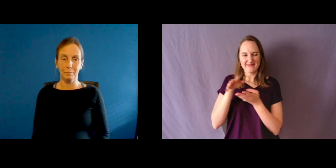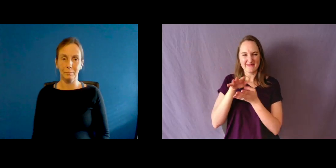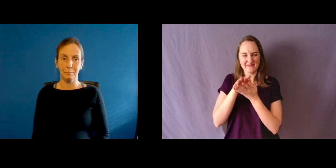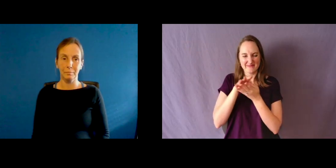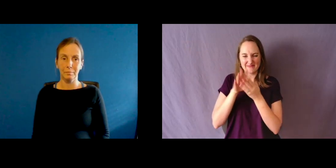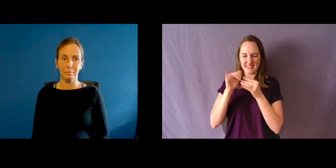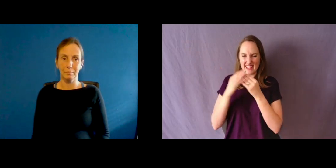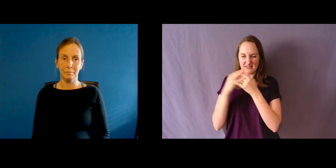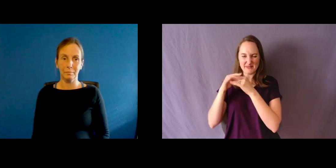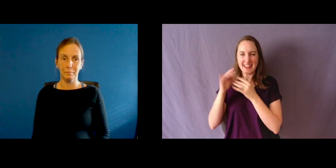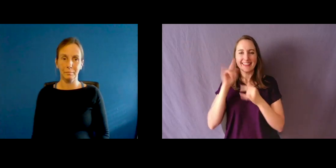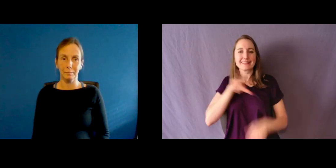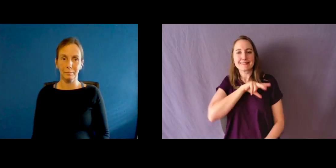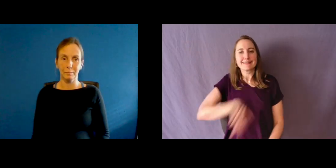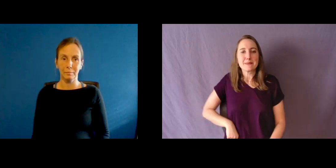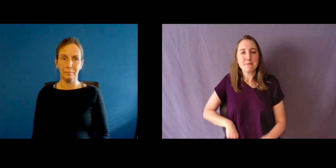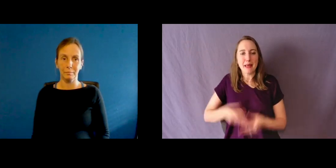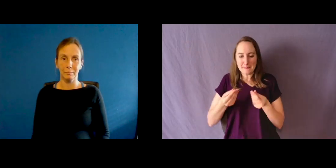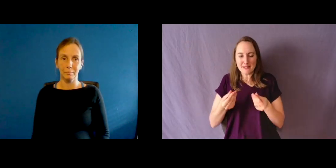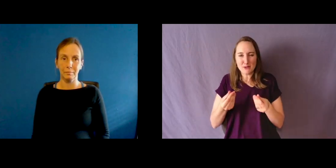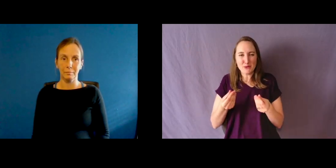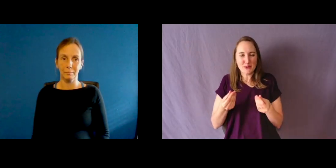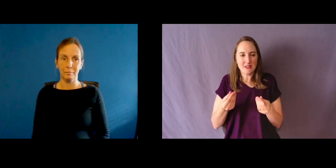polyester webbing, the seat belt material that we use.